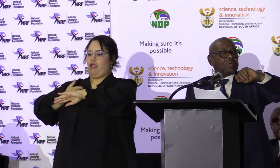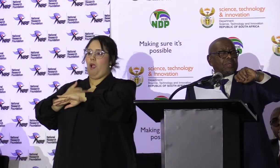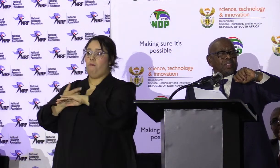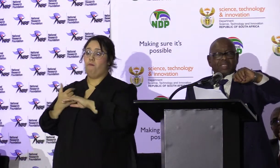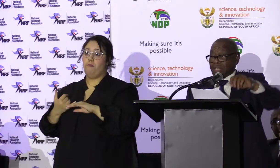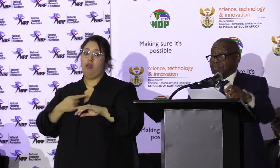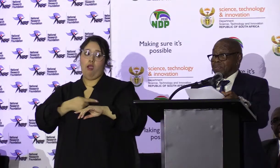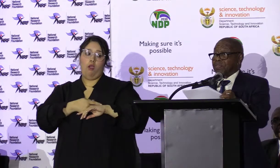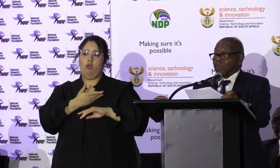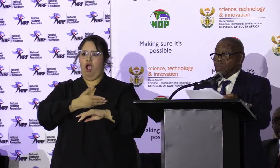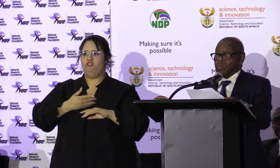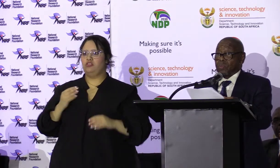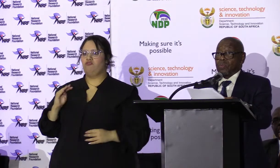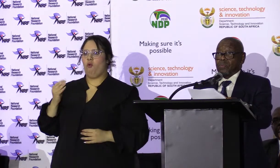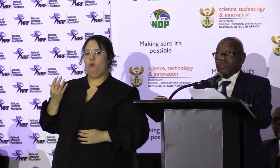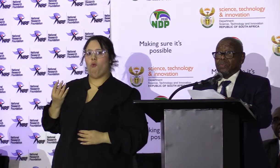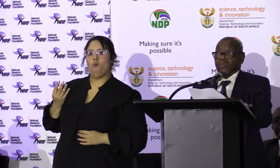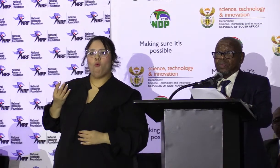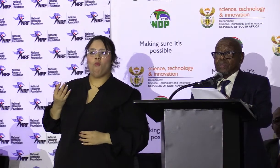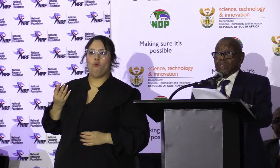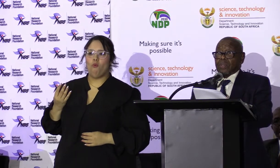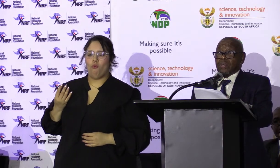now is 4:30.